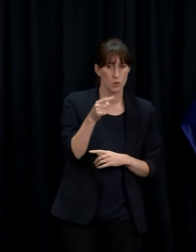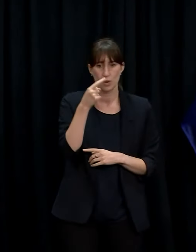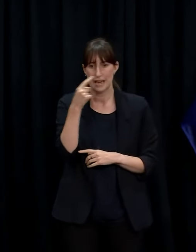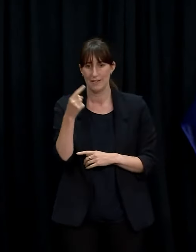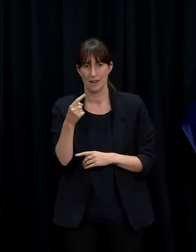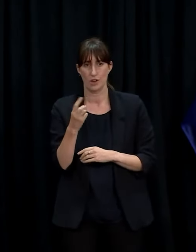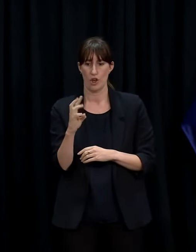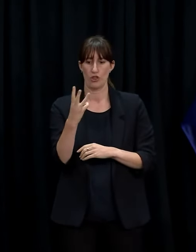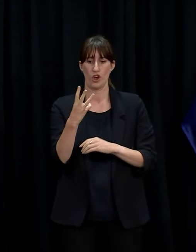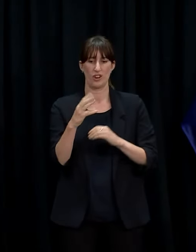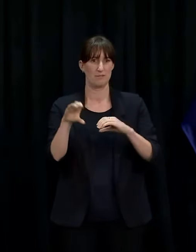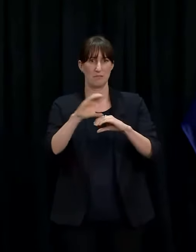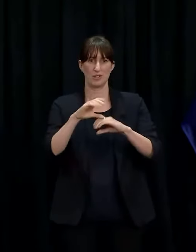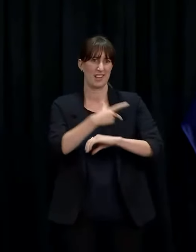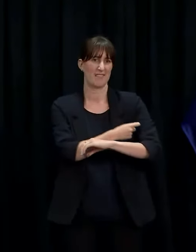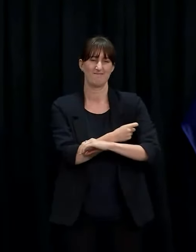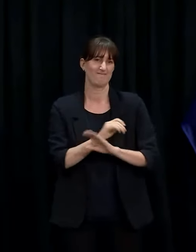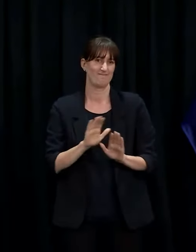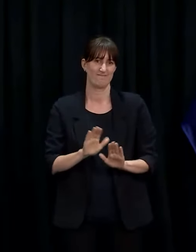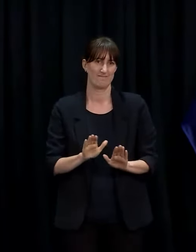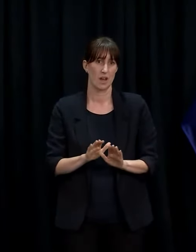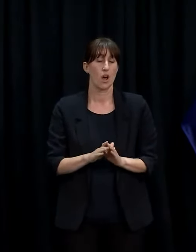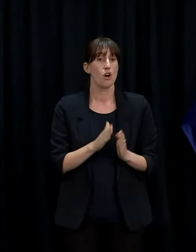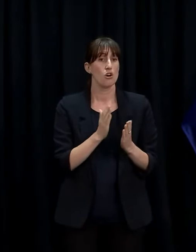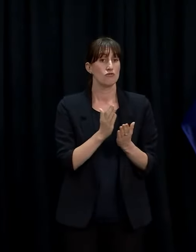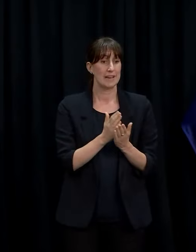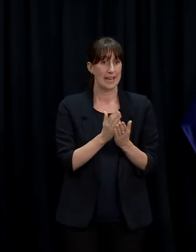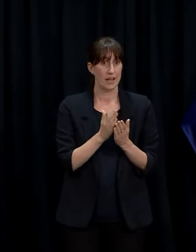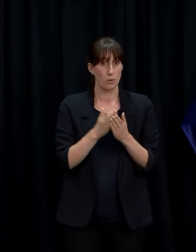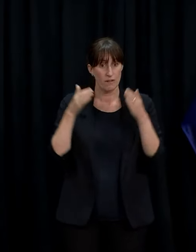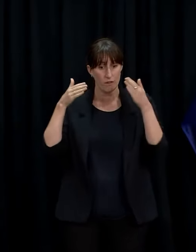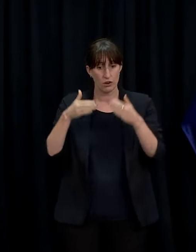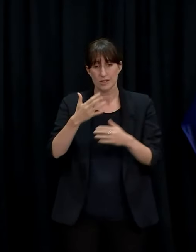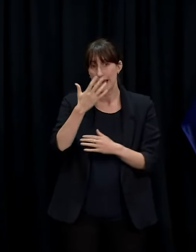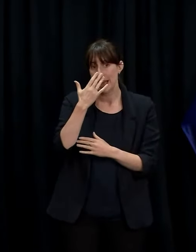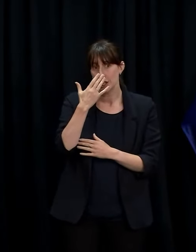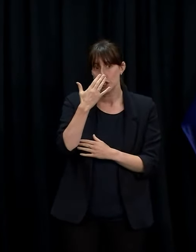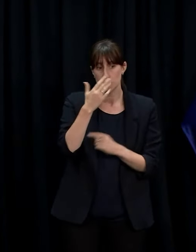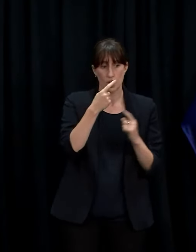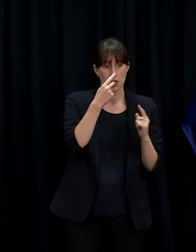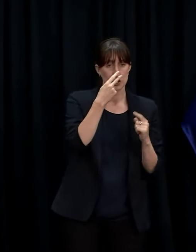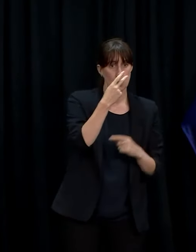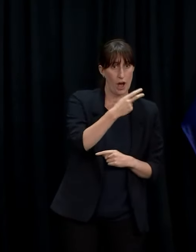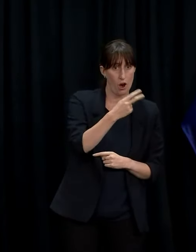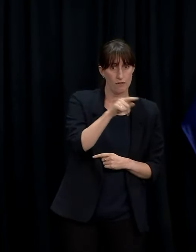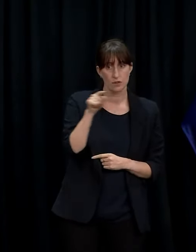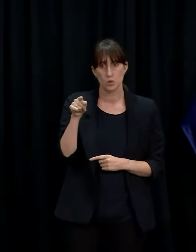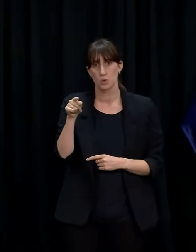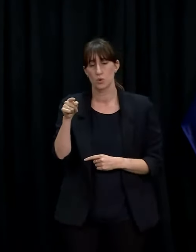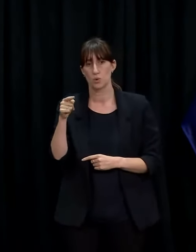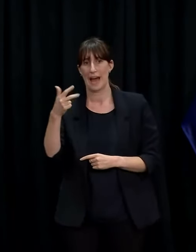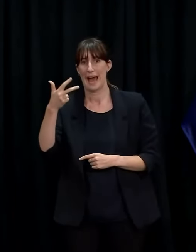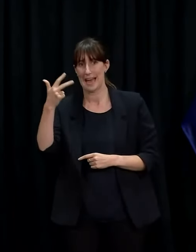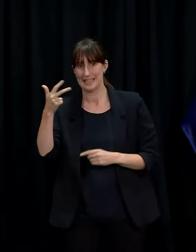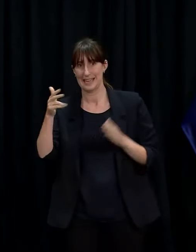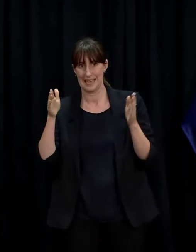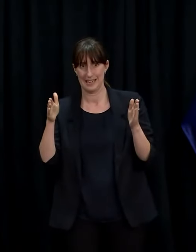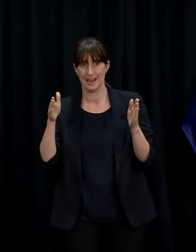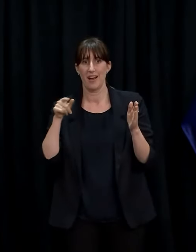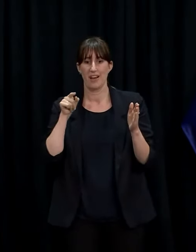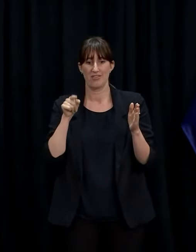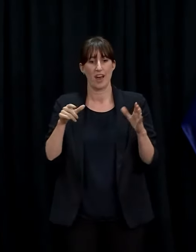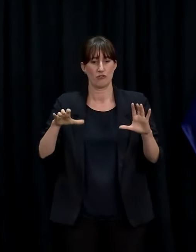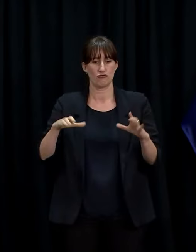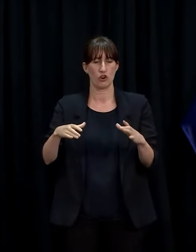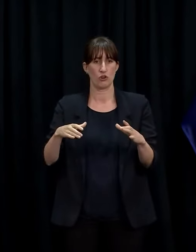The decision making around boosters is really for the 12 to 18-year age group. And it may be that, we're waiting for the advice of our technical